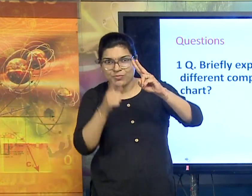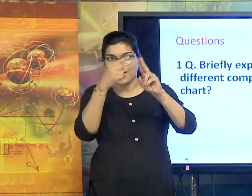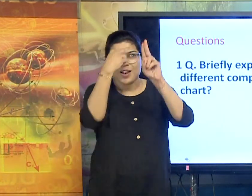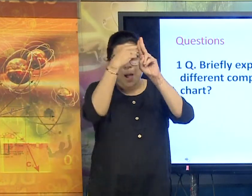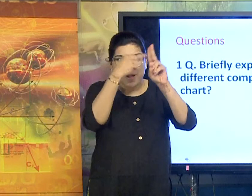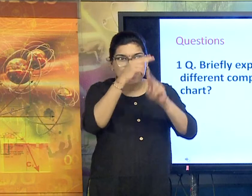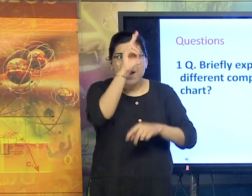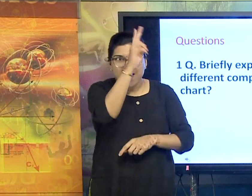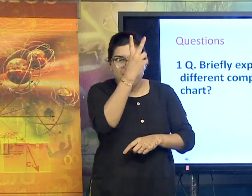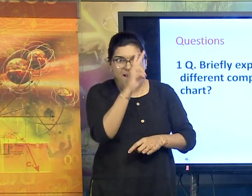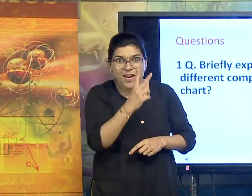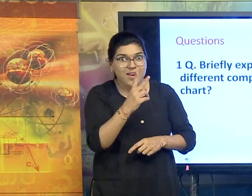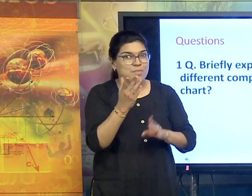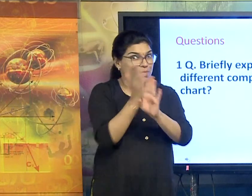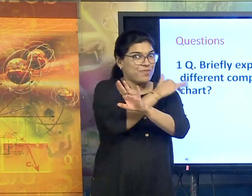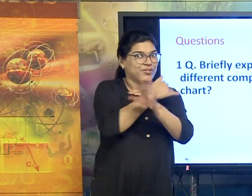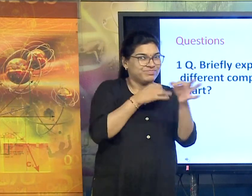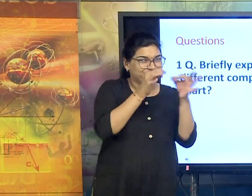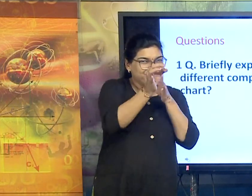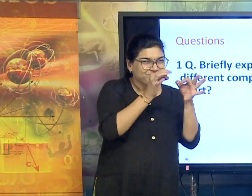components of a chart.